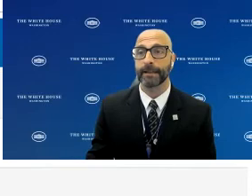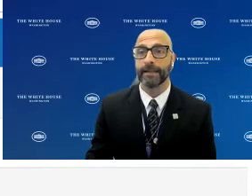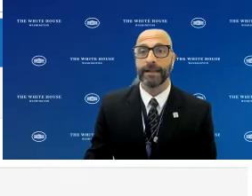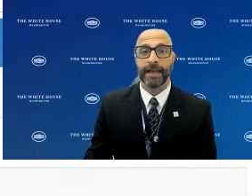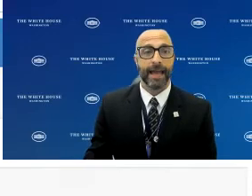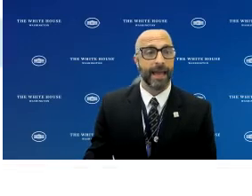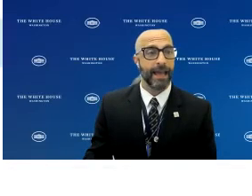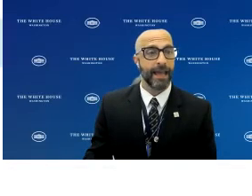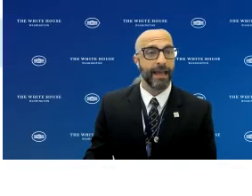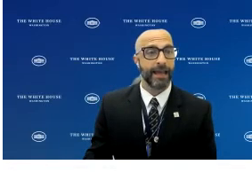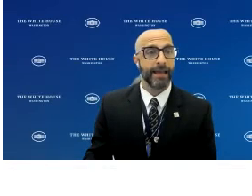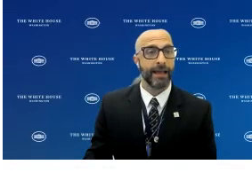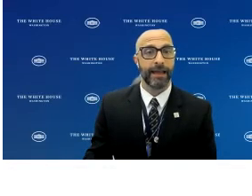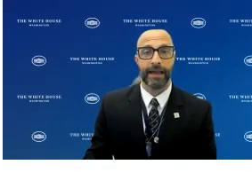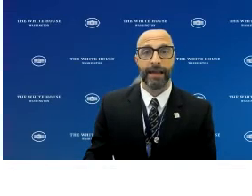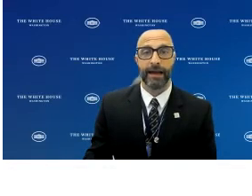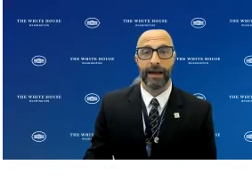please.